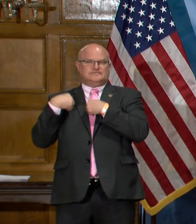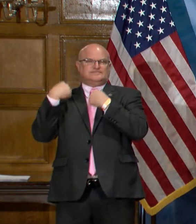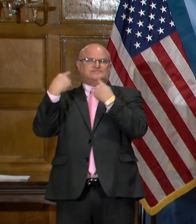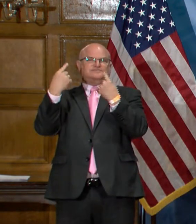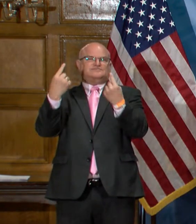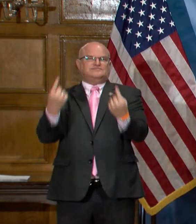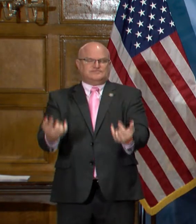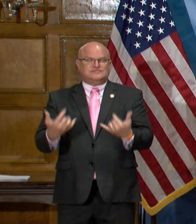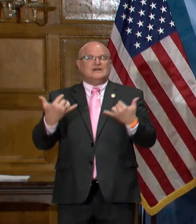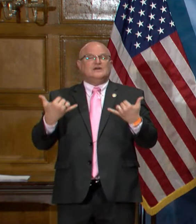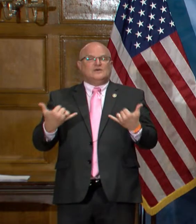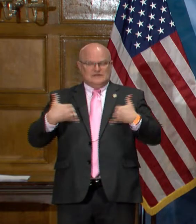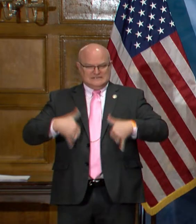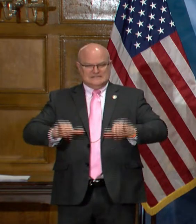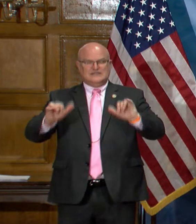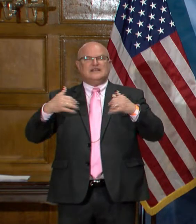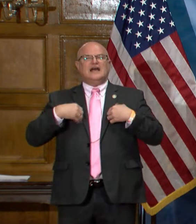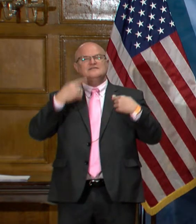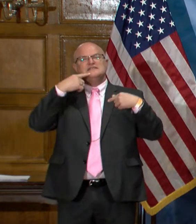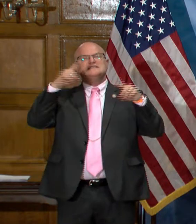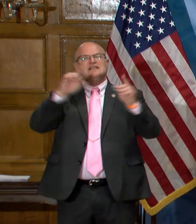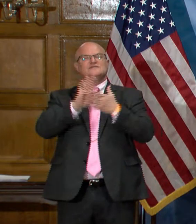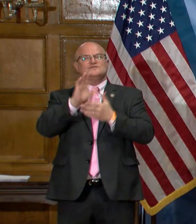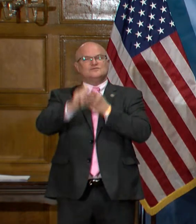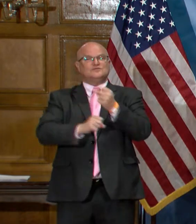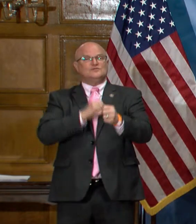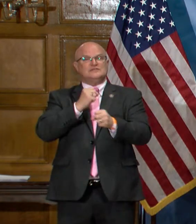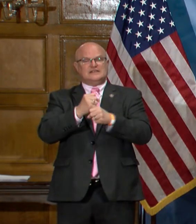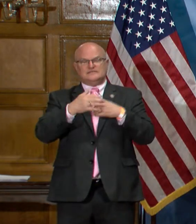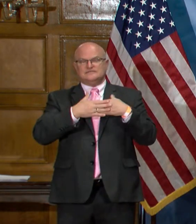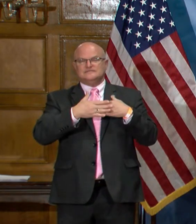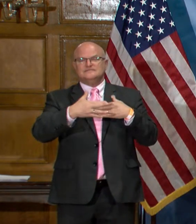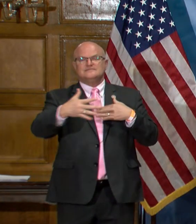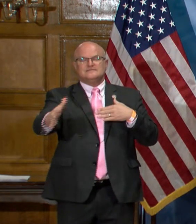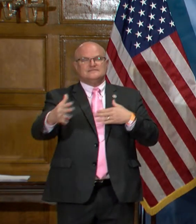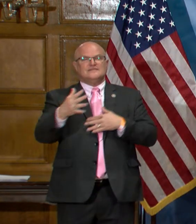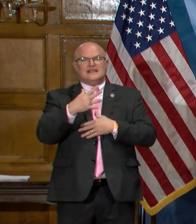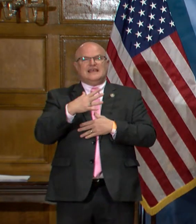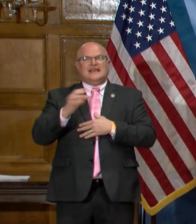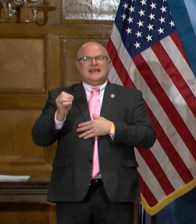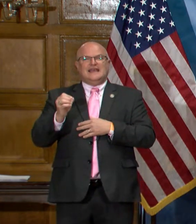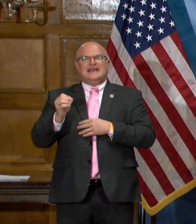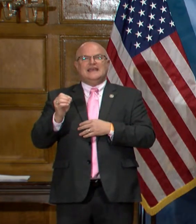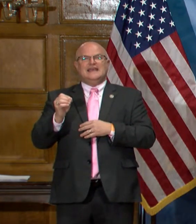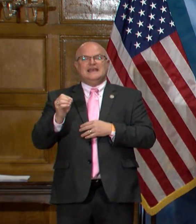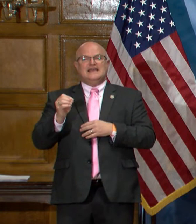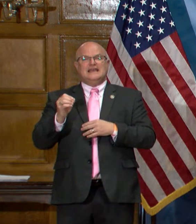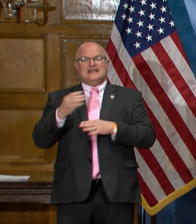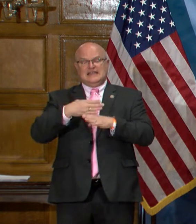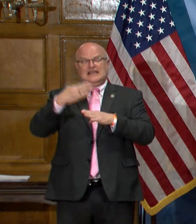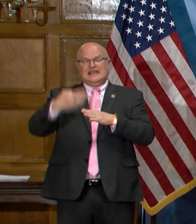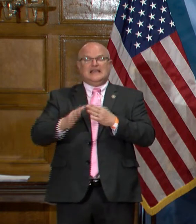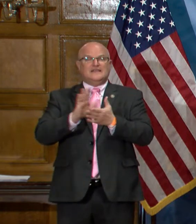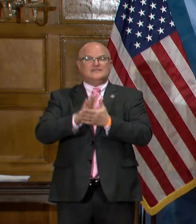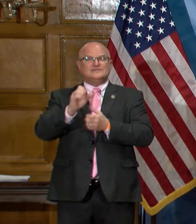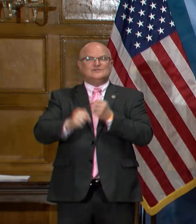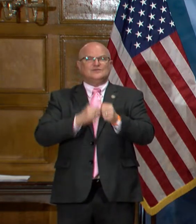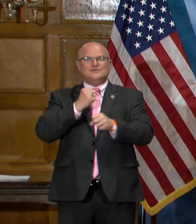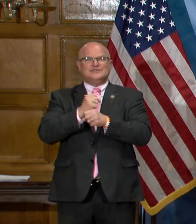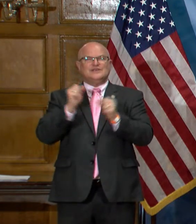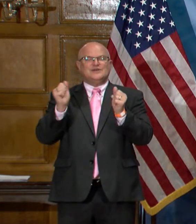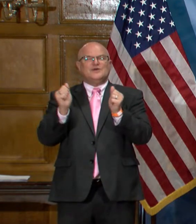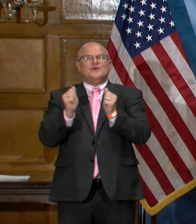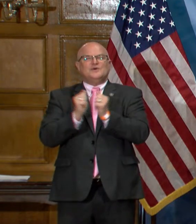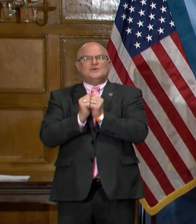doing so that we can continue to have a successful school year and end this school year